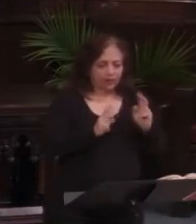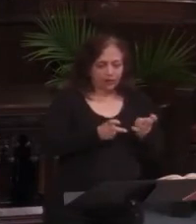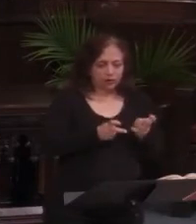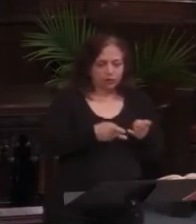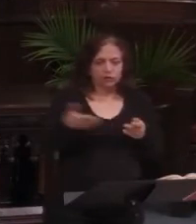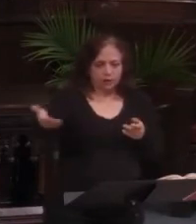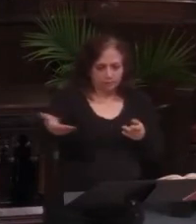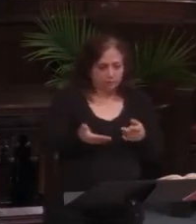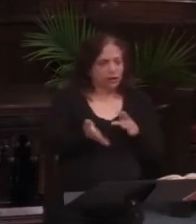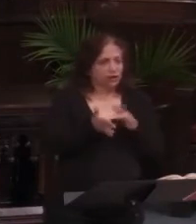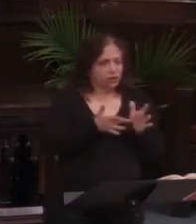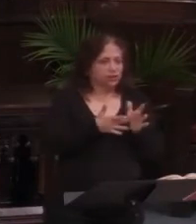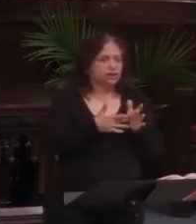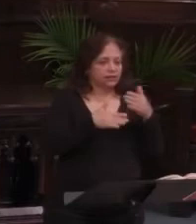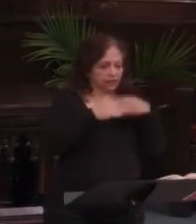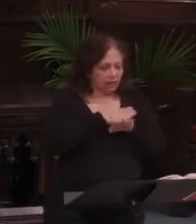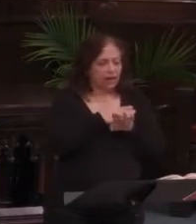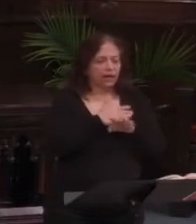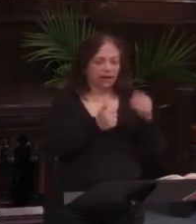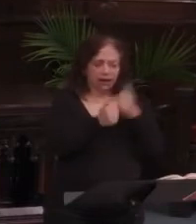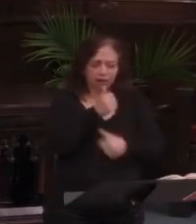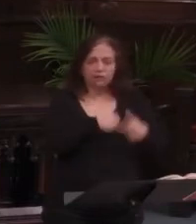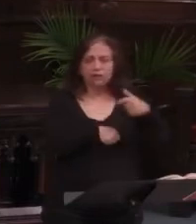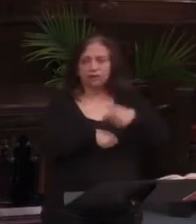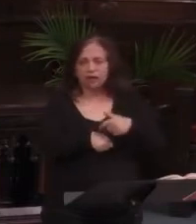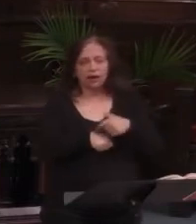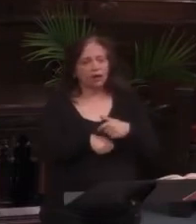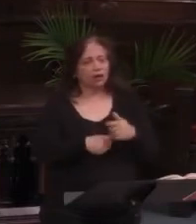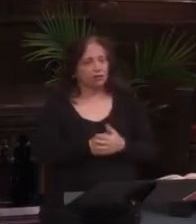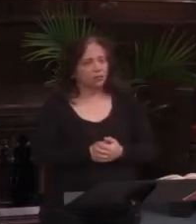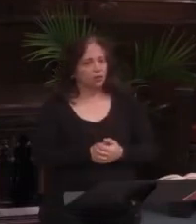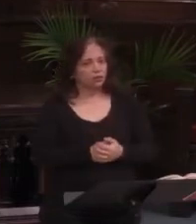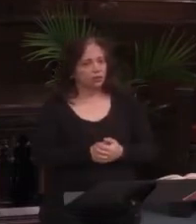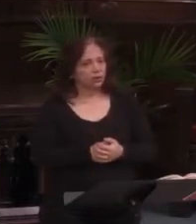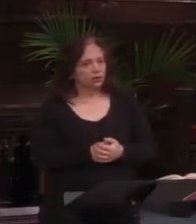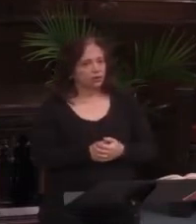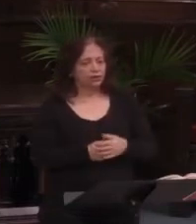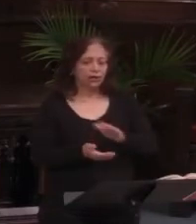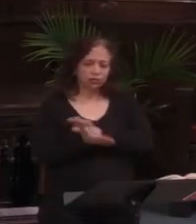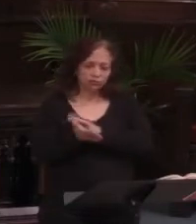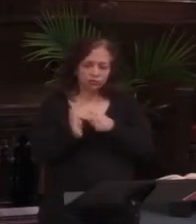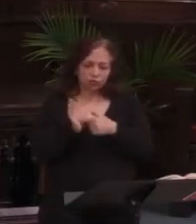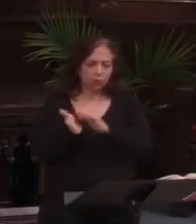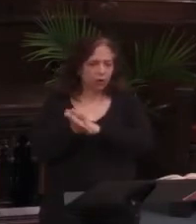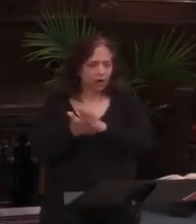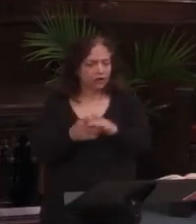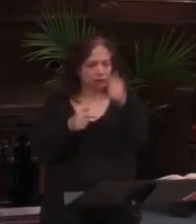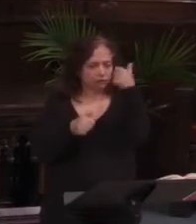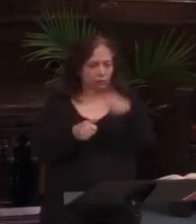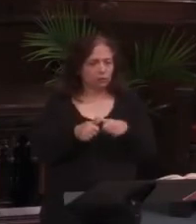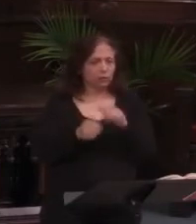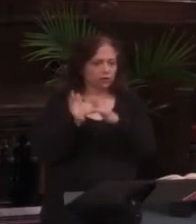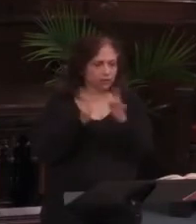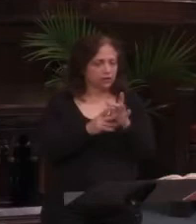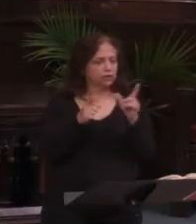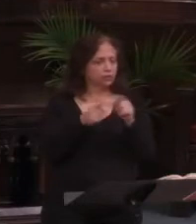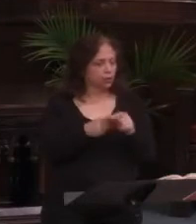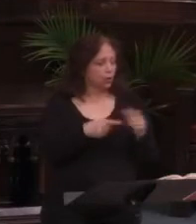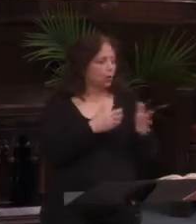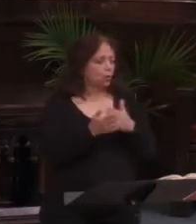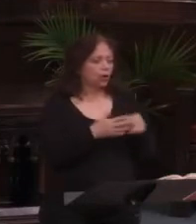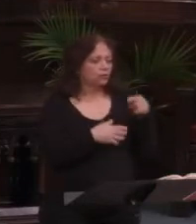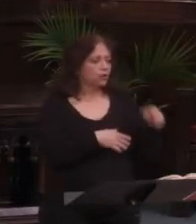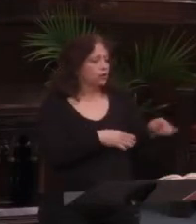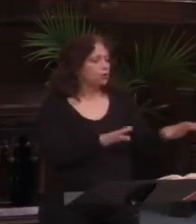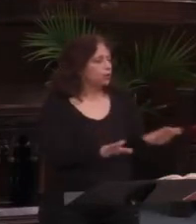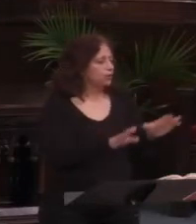We invite Jesus in every time we show kindness to our neighbor, remembering Jesus' words, "Whatever you did for